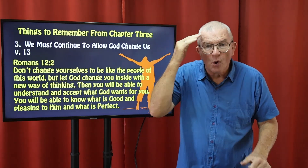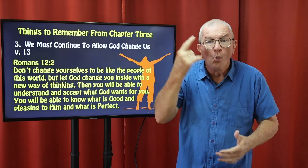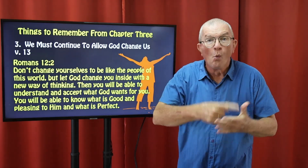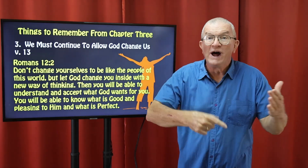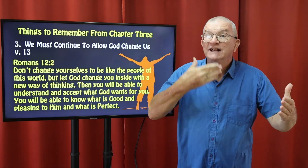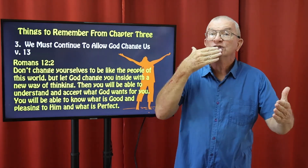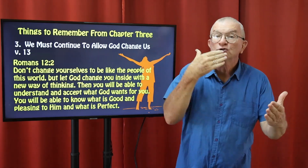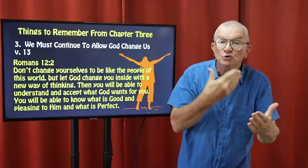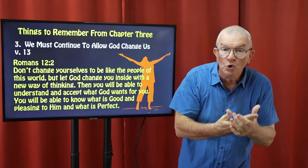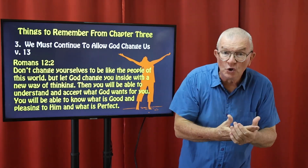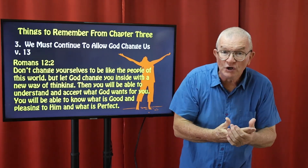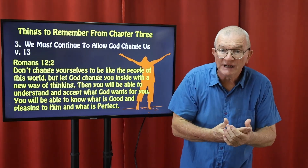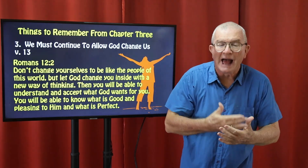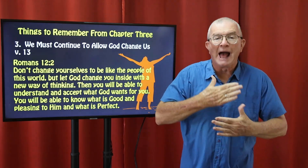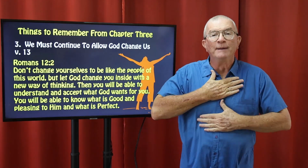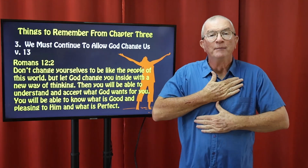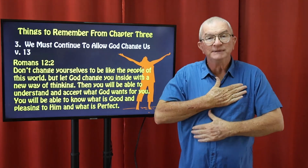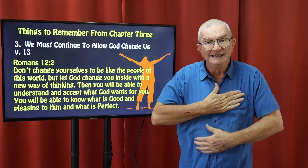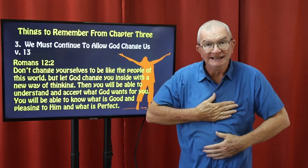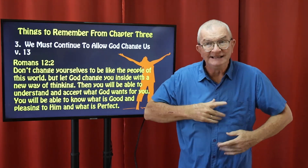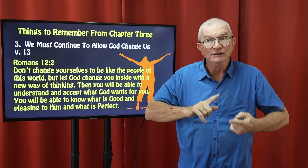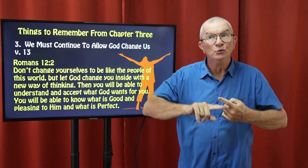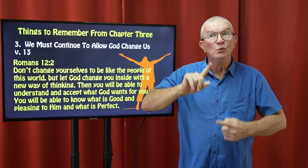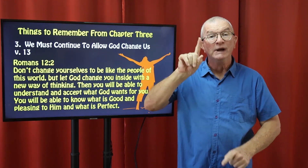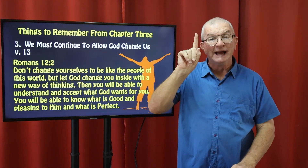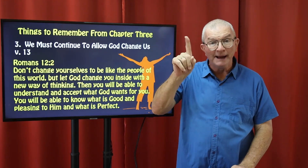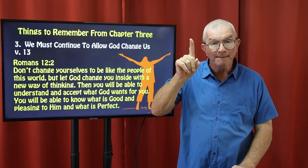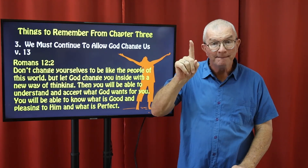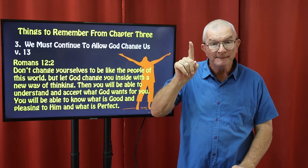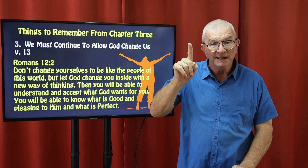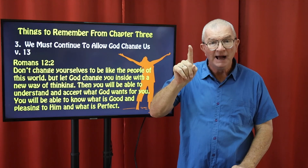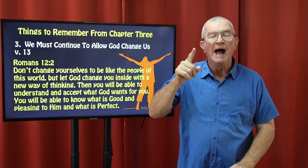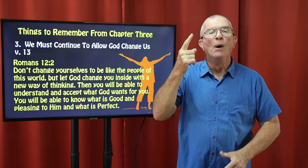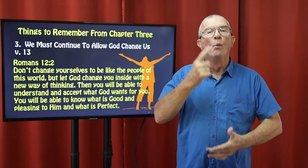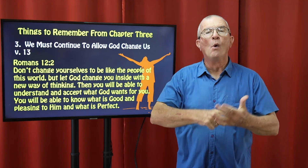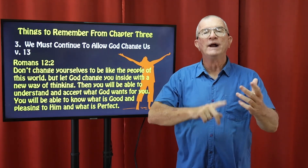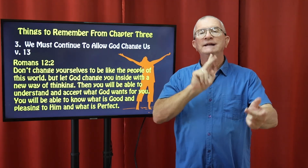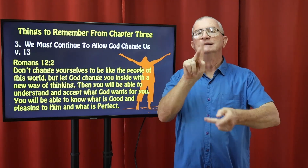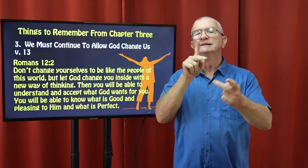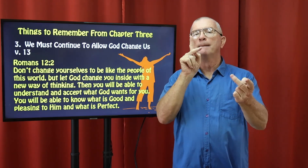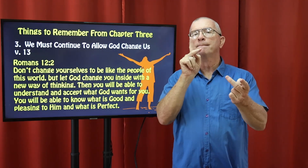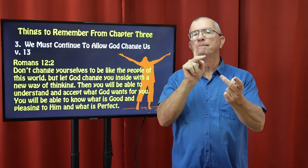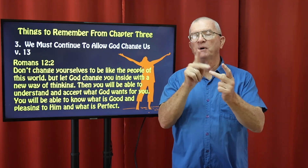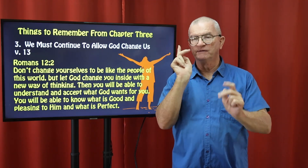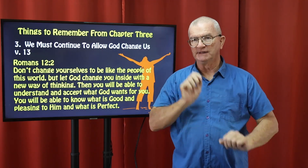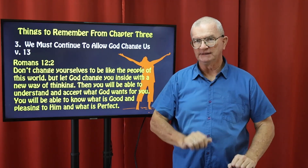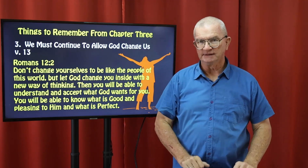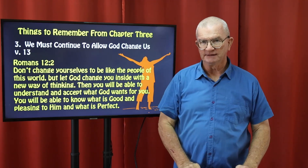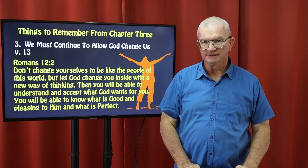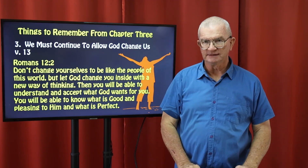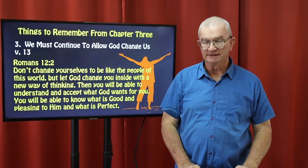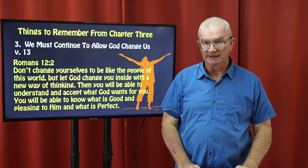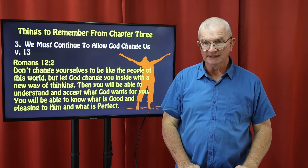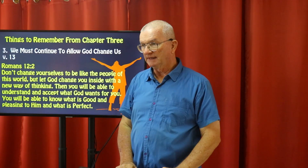will be able to know what is good and pleasing to him and what is perfect.